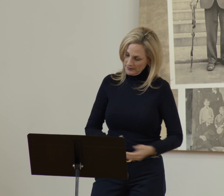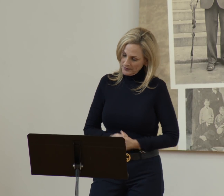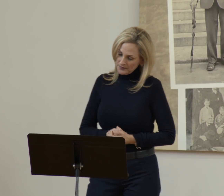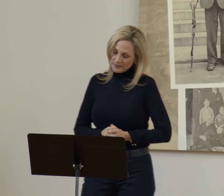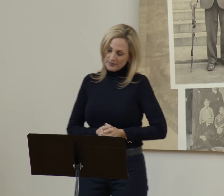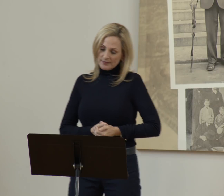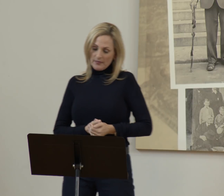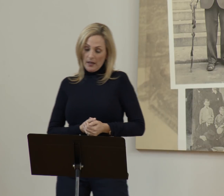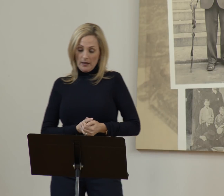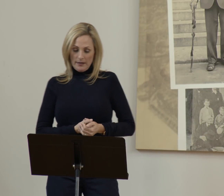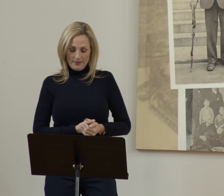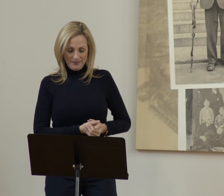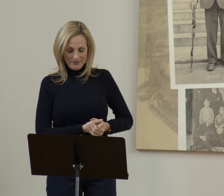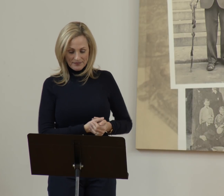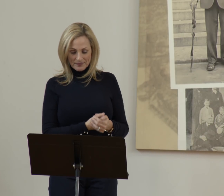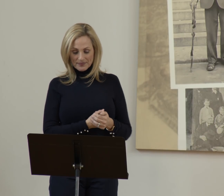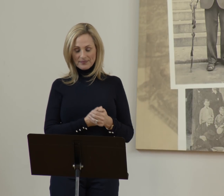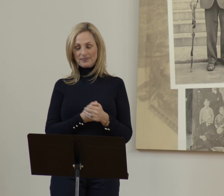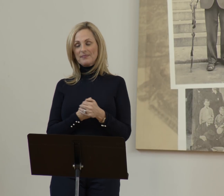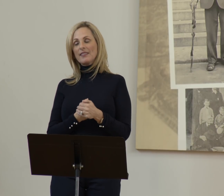couldn't even remember what I had for breakfast in the morning.